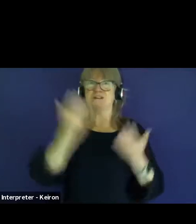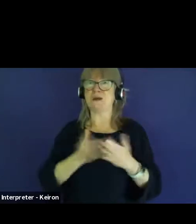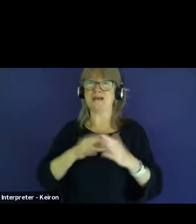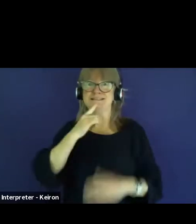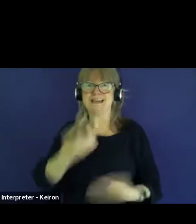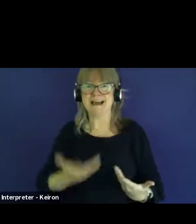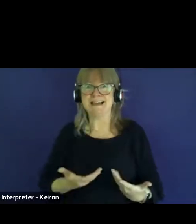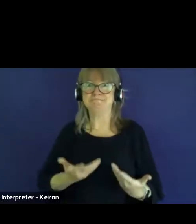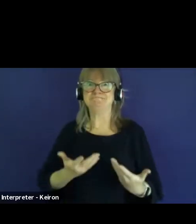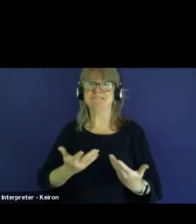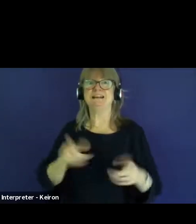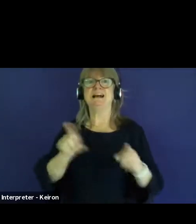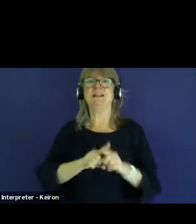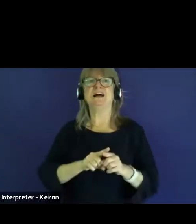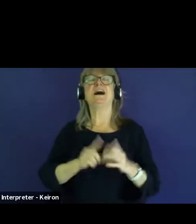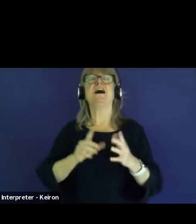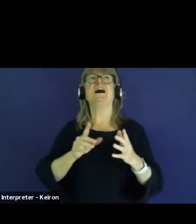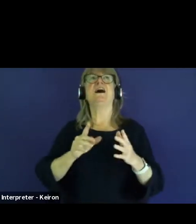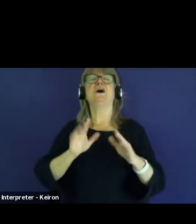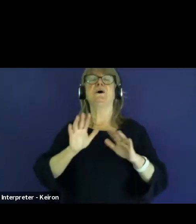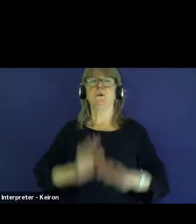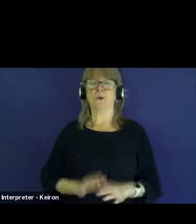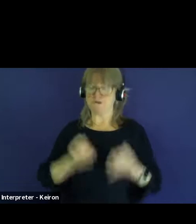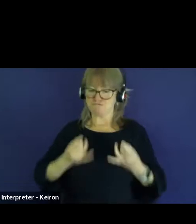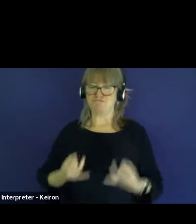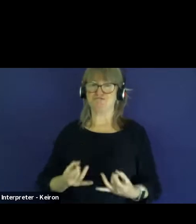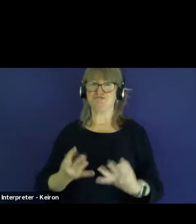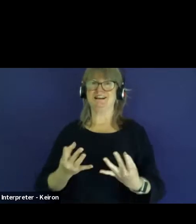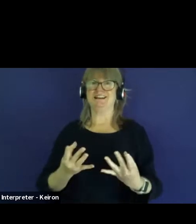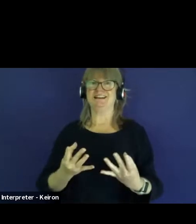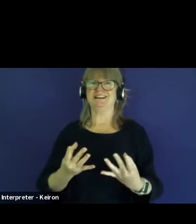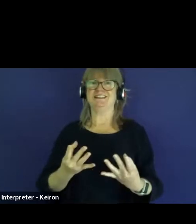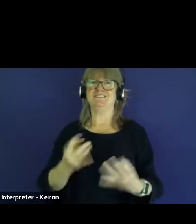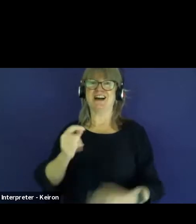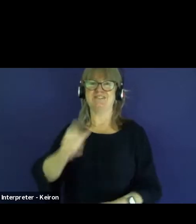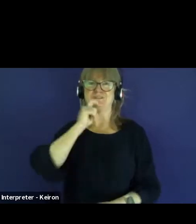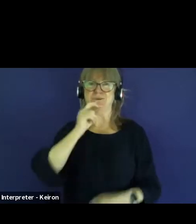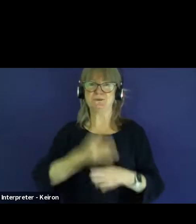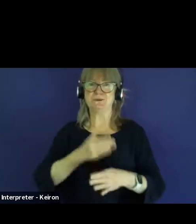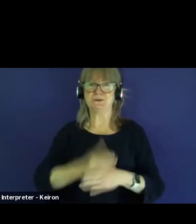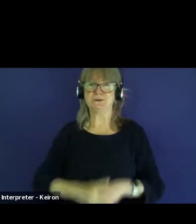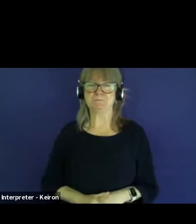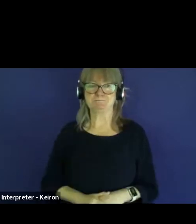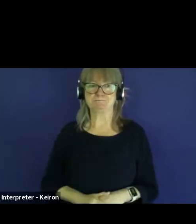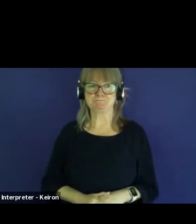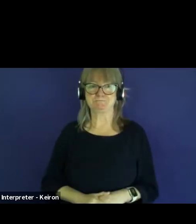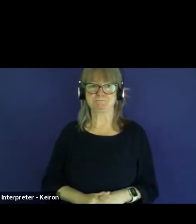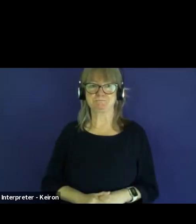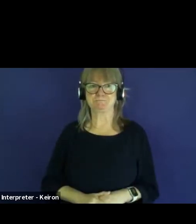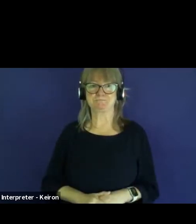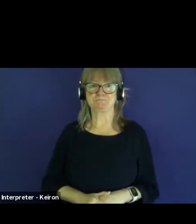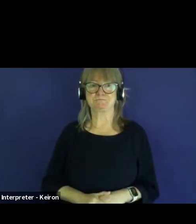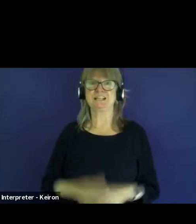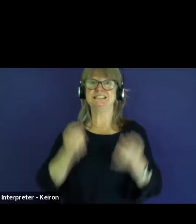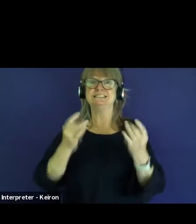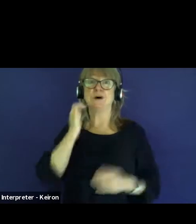back to resting and get us ready for the rest of our day. So we'll begin